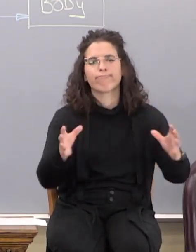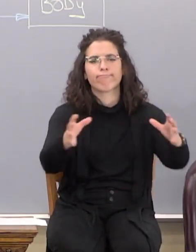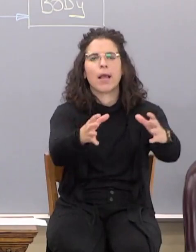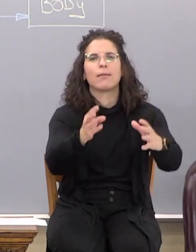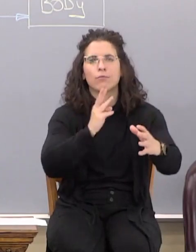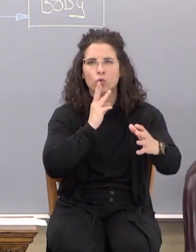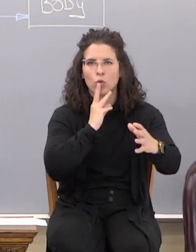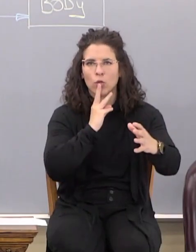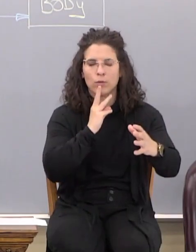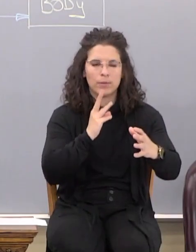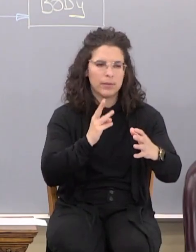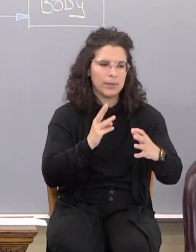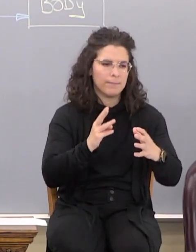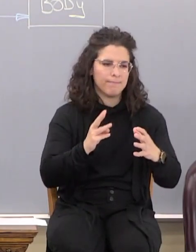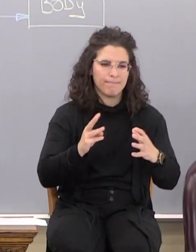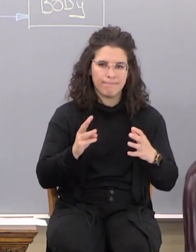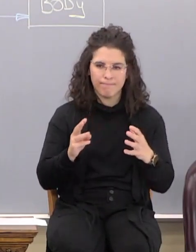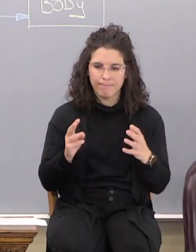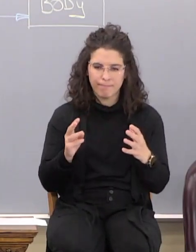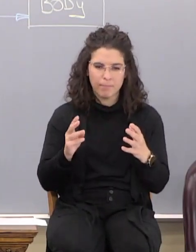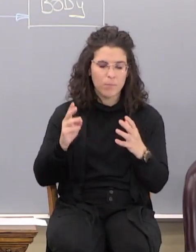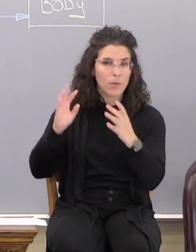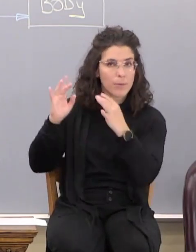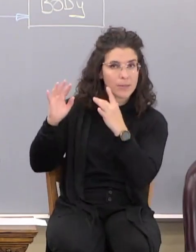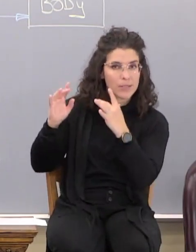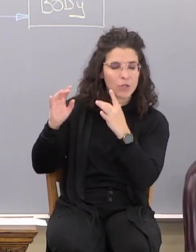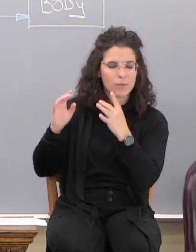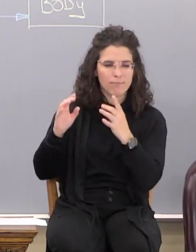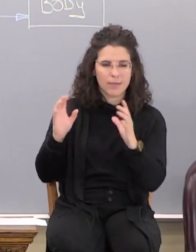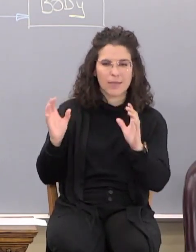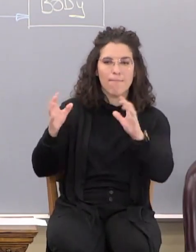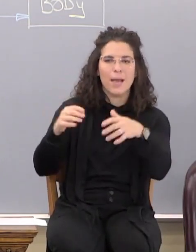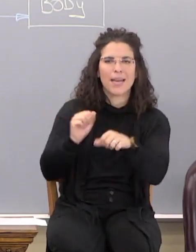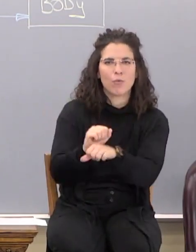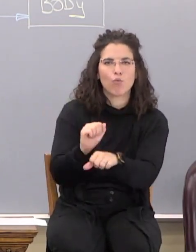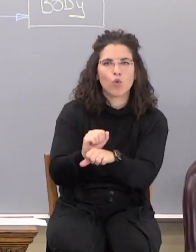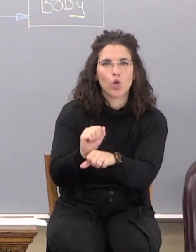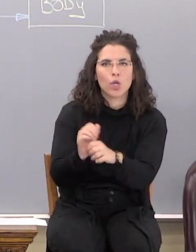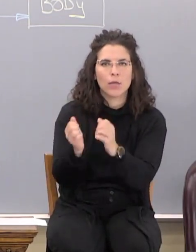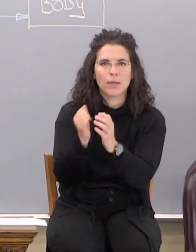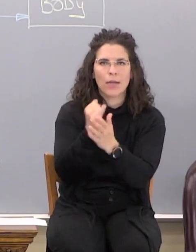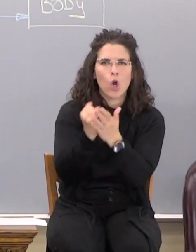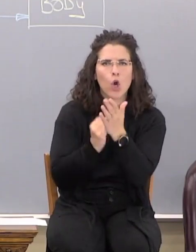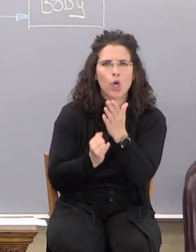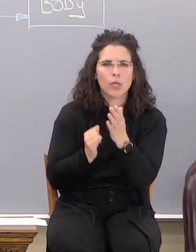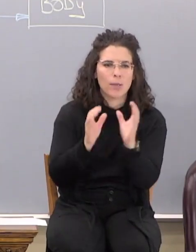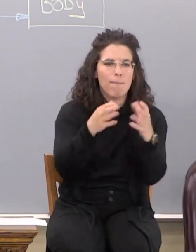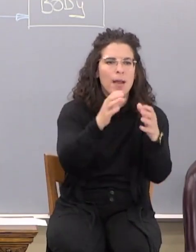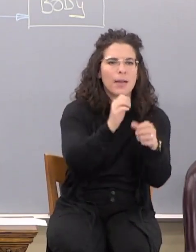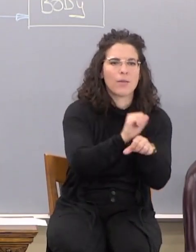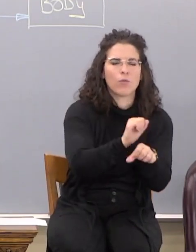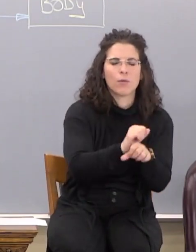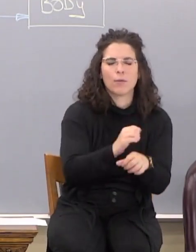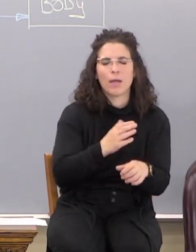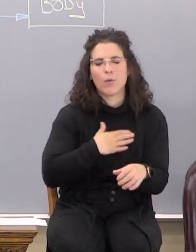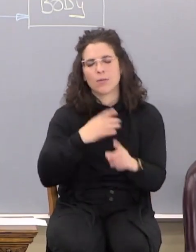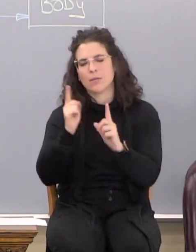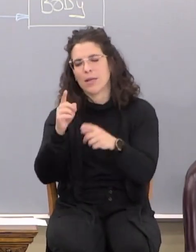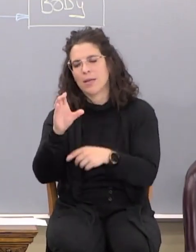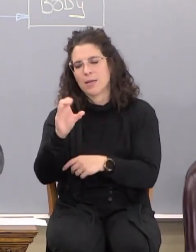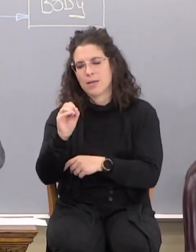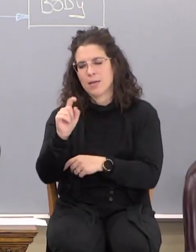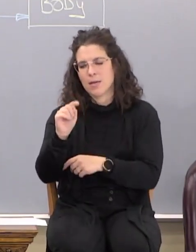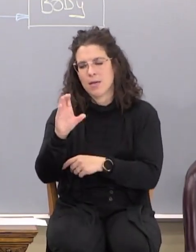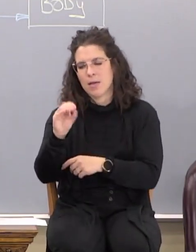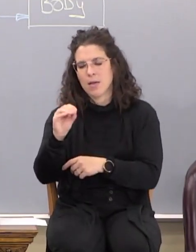You talk about a musician has a body of work. I was at Costco, my wife's shopping,